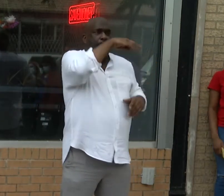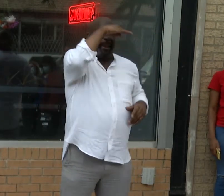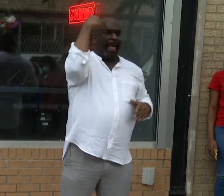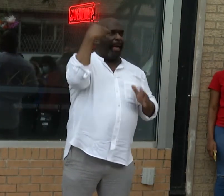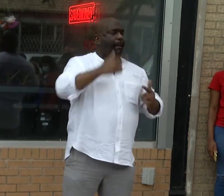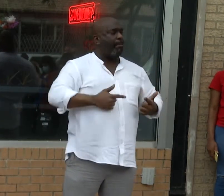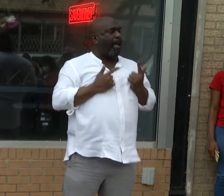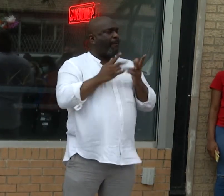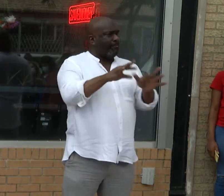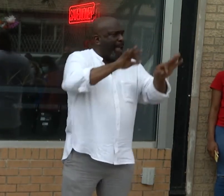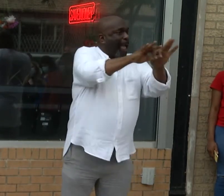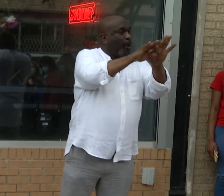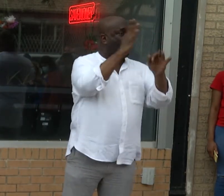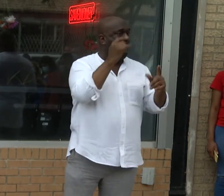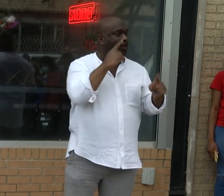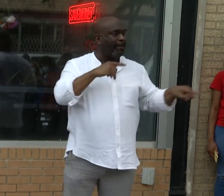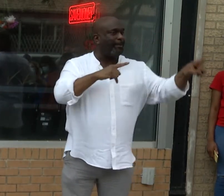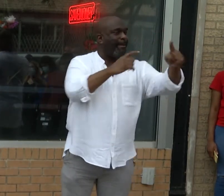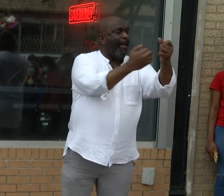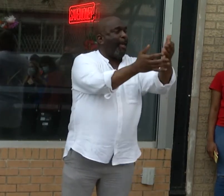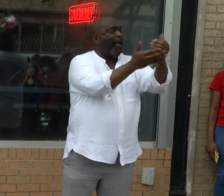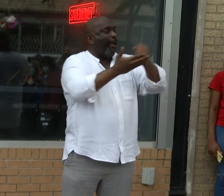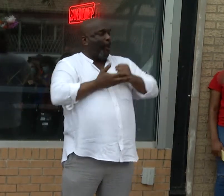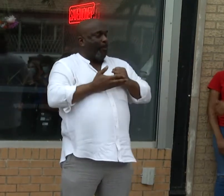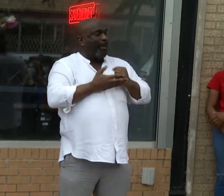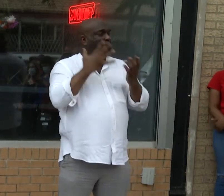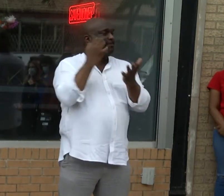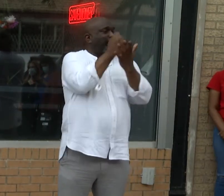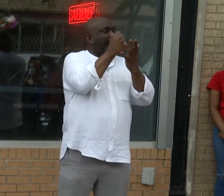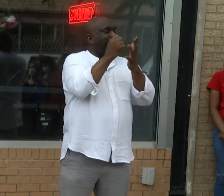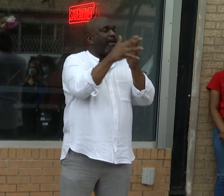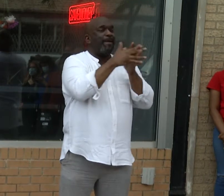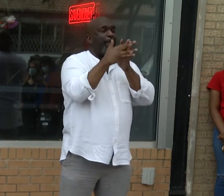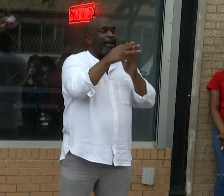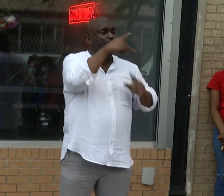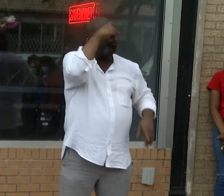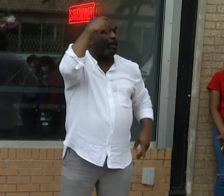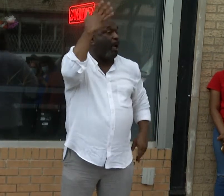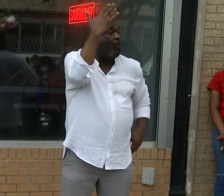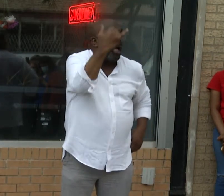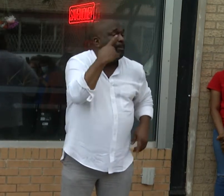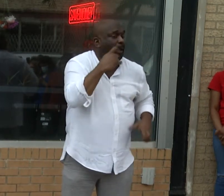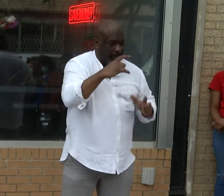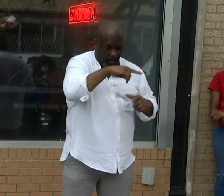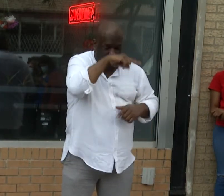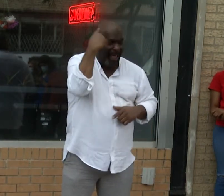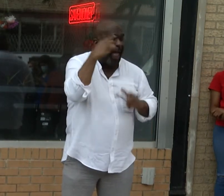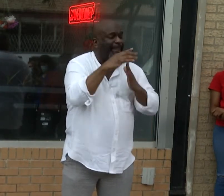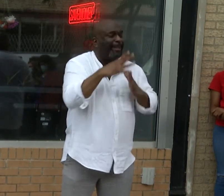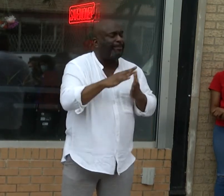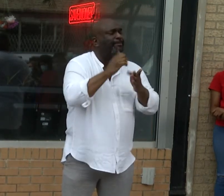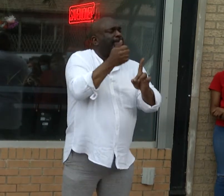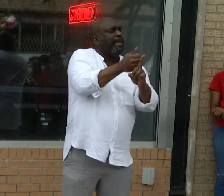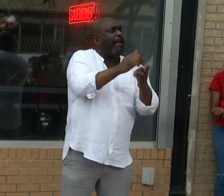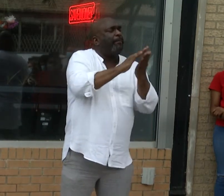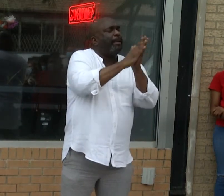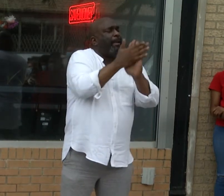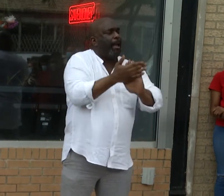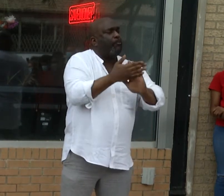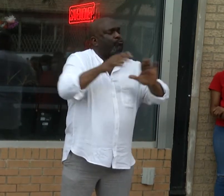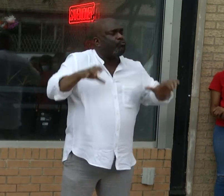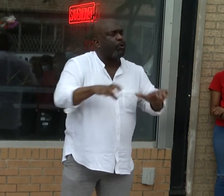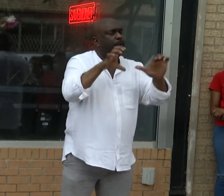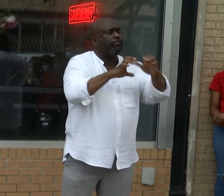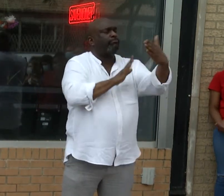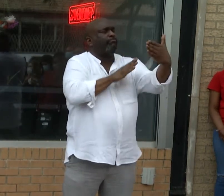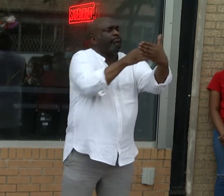black lives delivered our American dream, because black leaders have been the immigrants' fortress against hate and